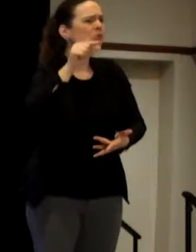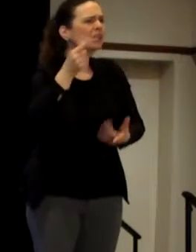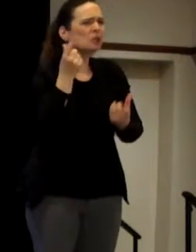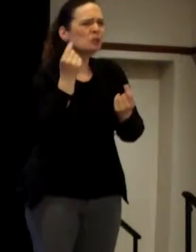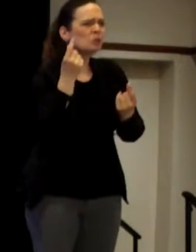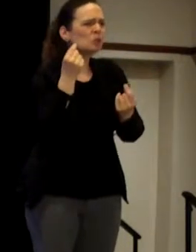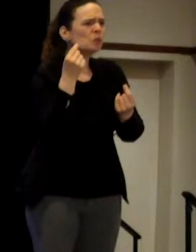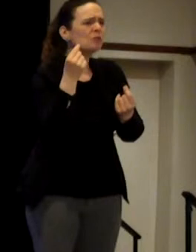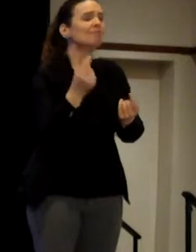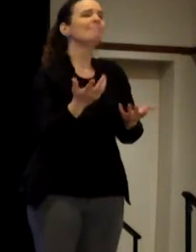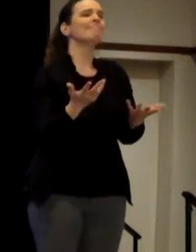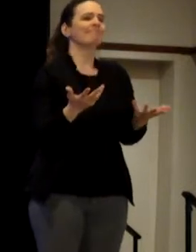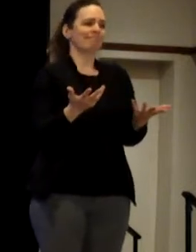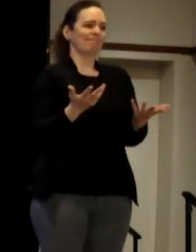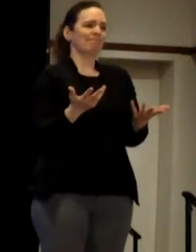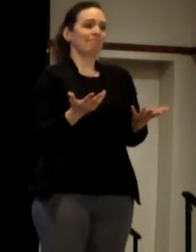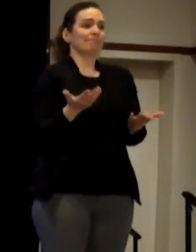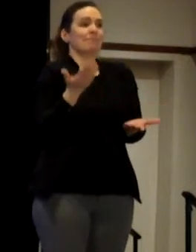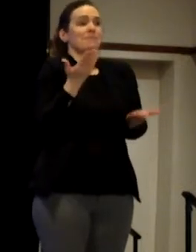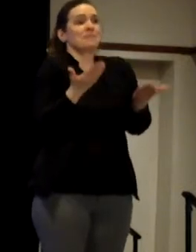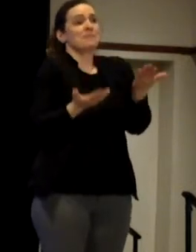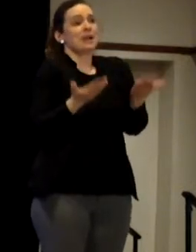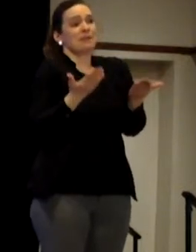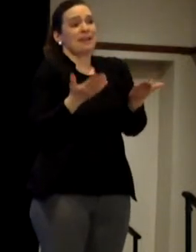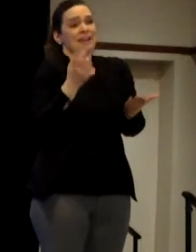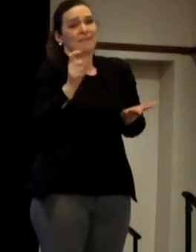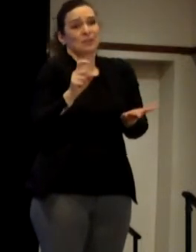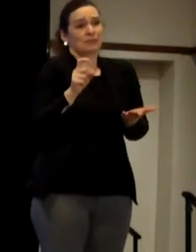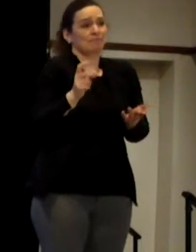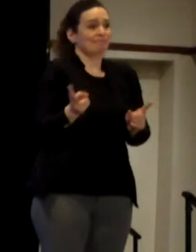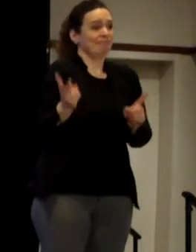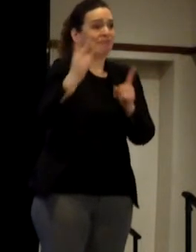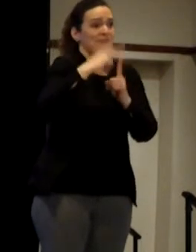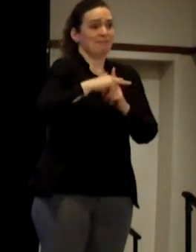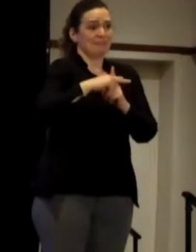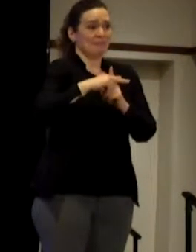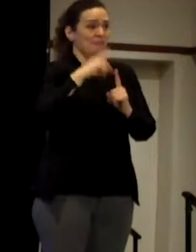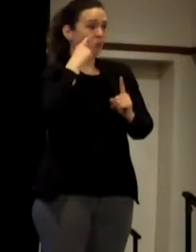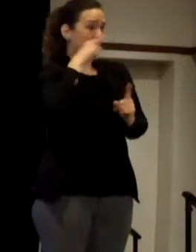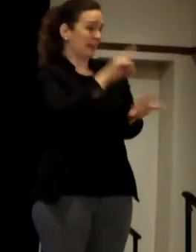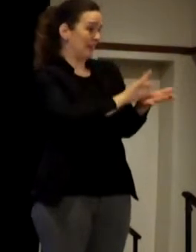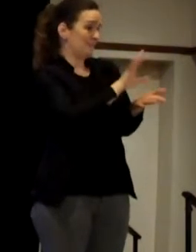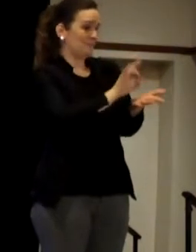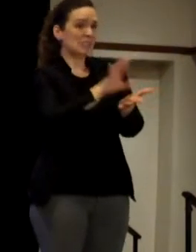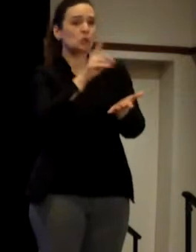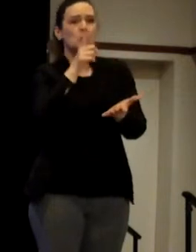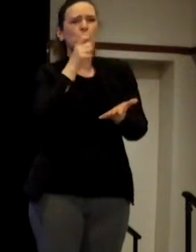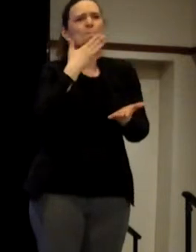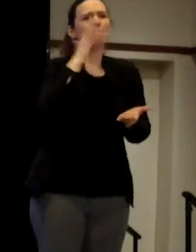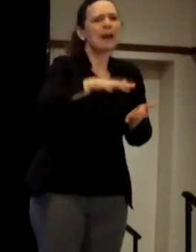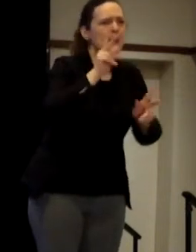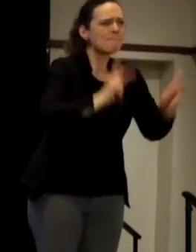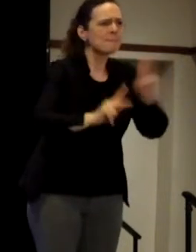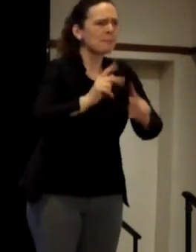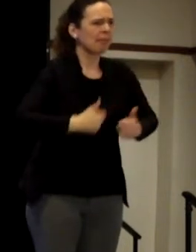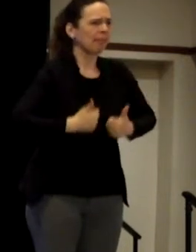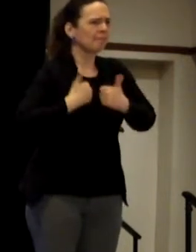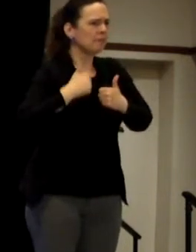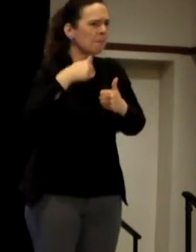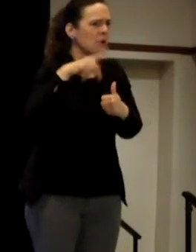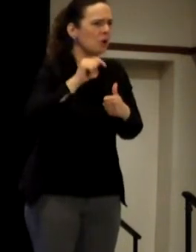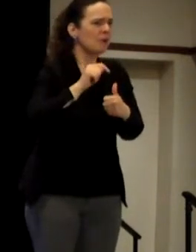Potentially, but then they would have filed for evictions for these bad actors in the building. And I don't know if they have, right? There should be a paper trail if that's actually what